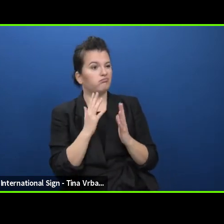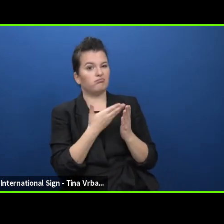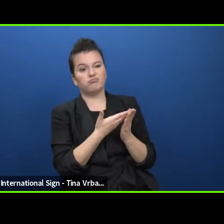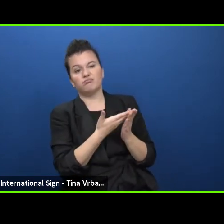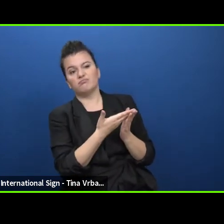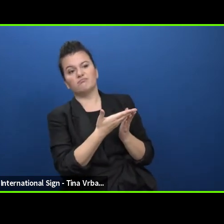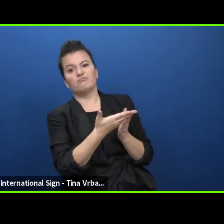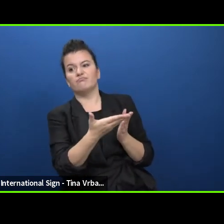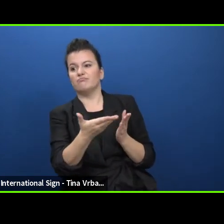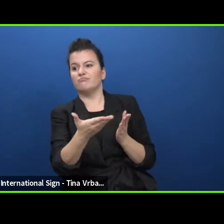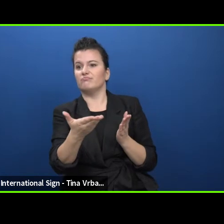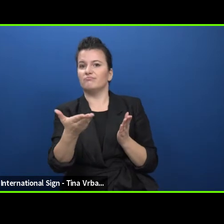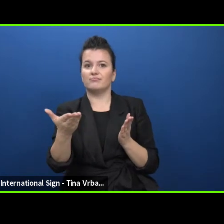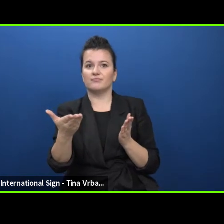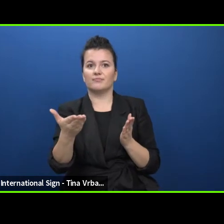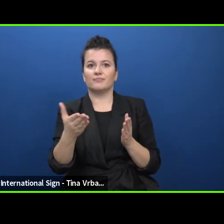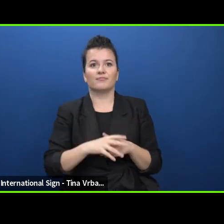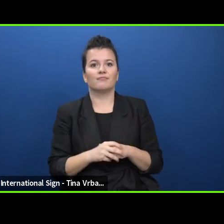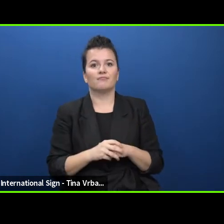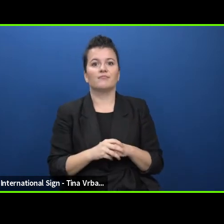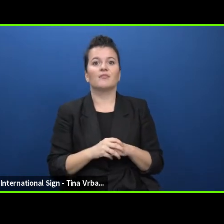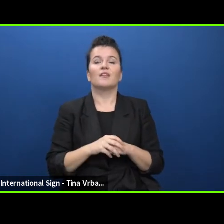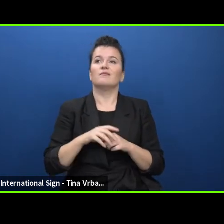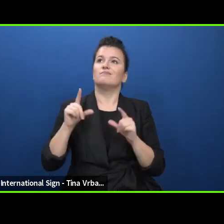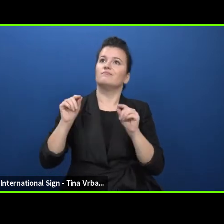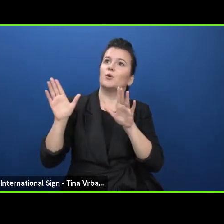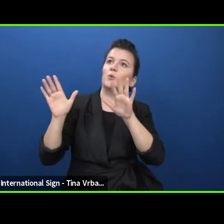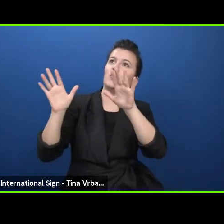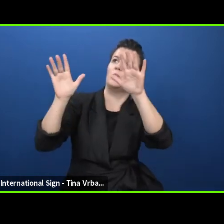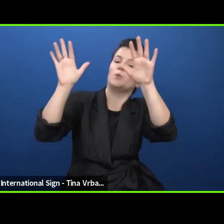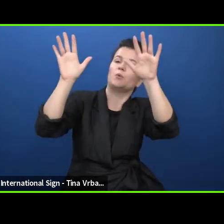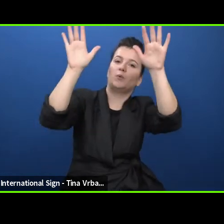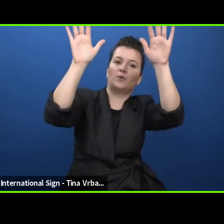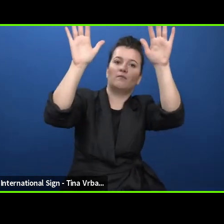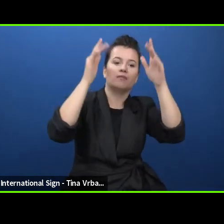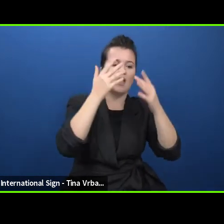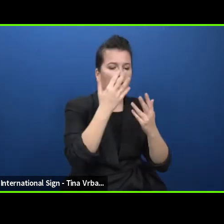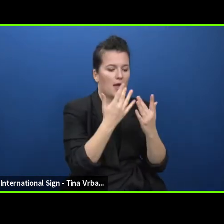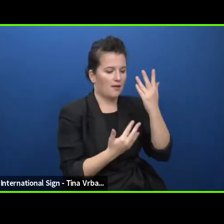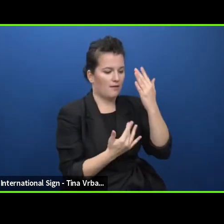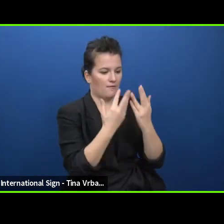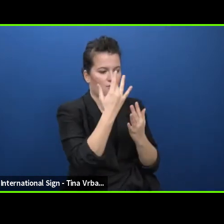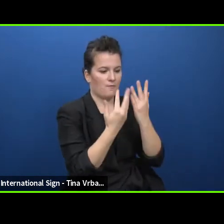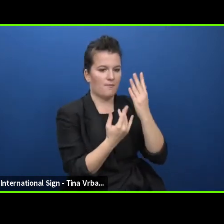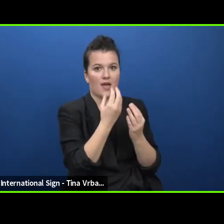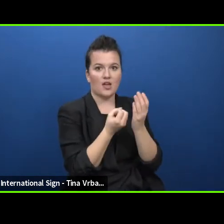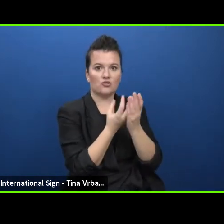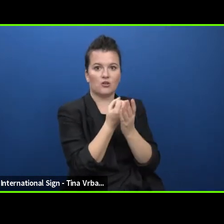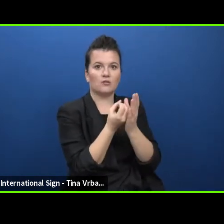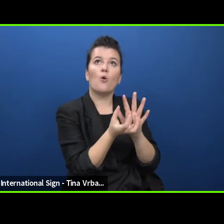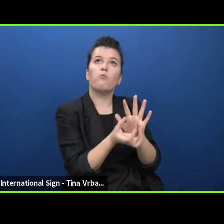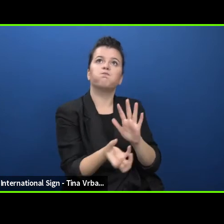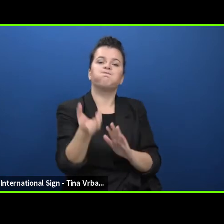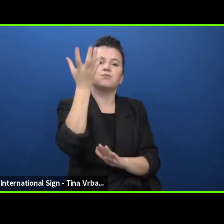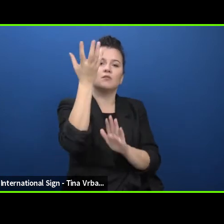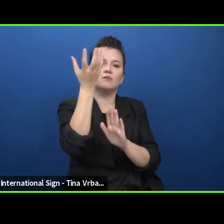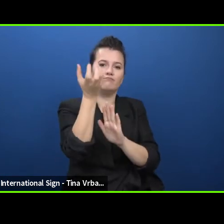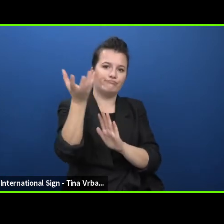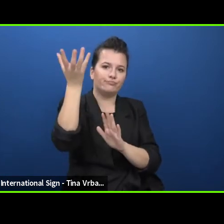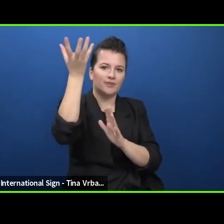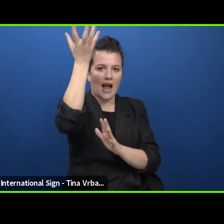and quinoas are delivered from the sky. Digital data lives in the cloud. Pork, not pig. People